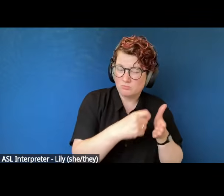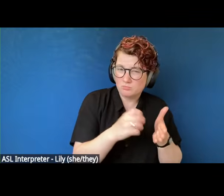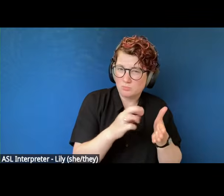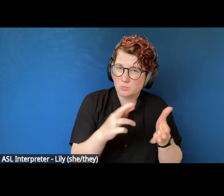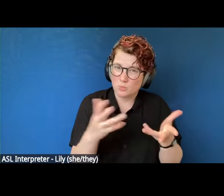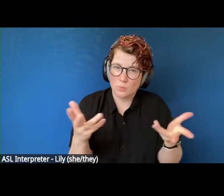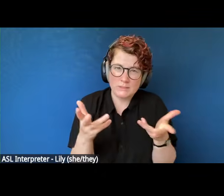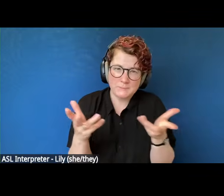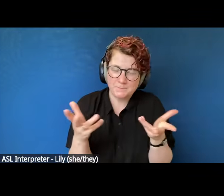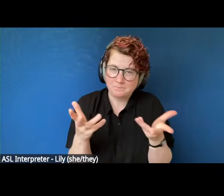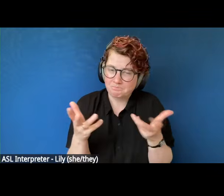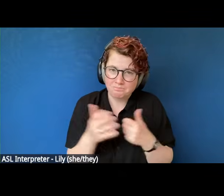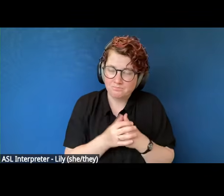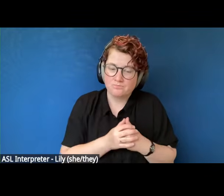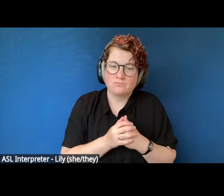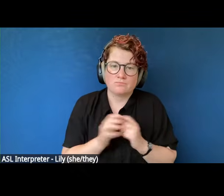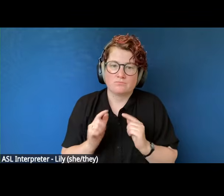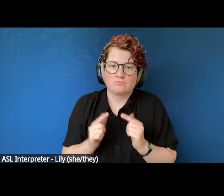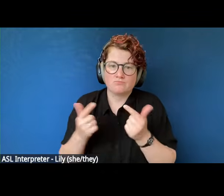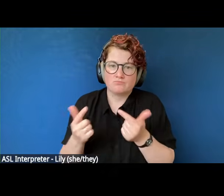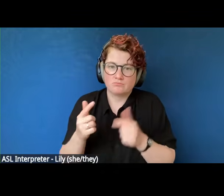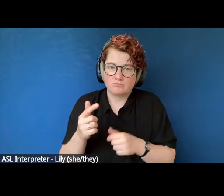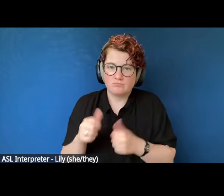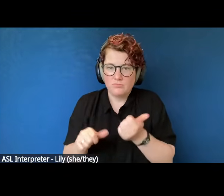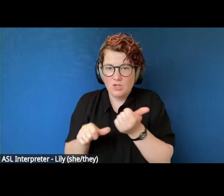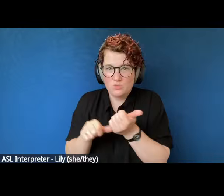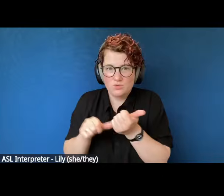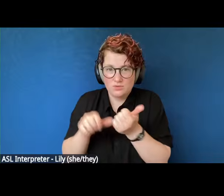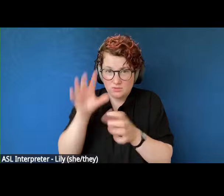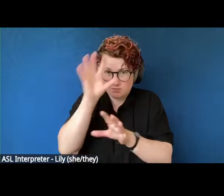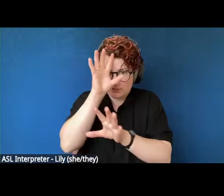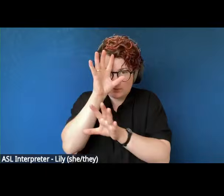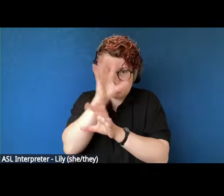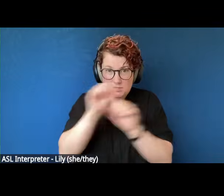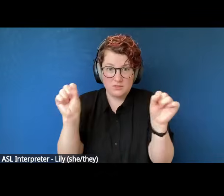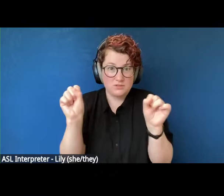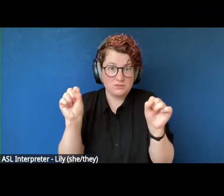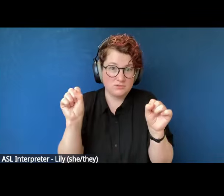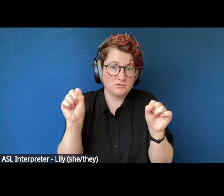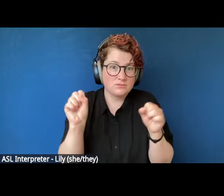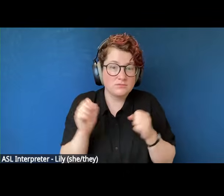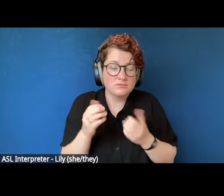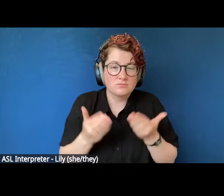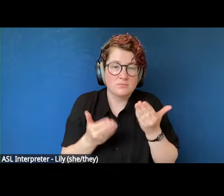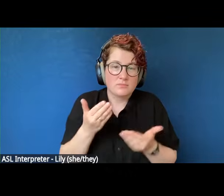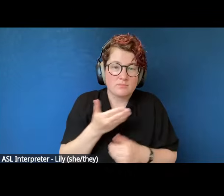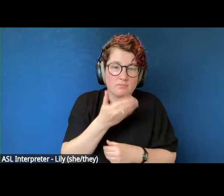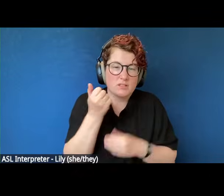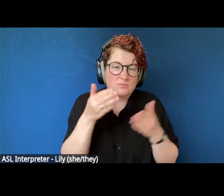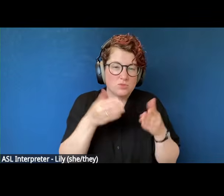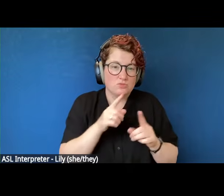I'm going to turn to the associate superintendent, who probably was the best place to speak to that.